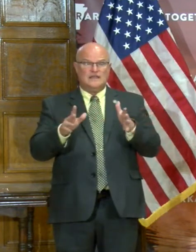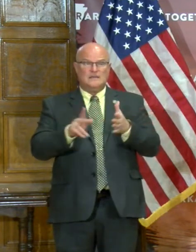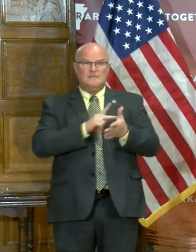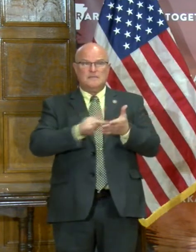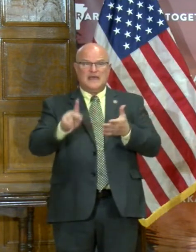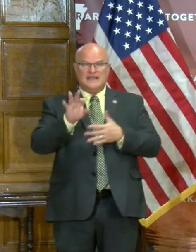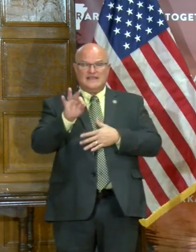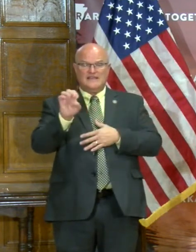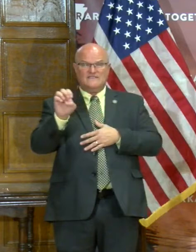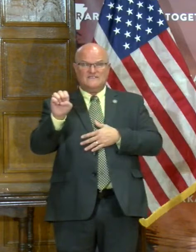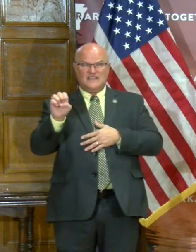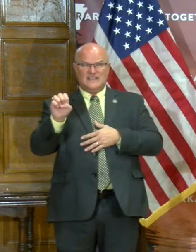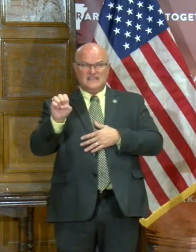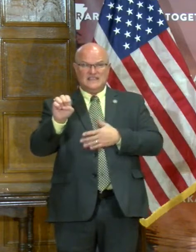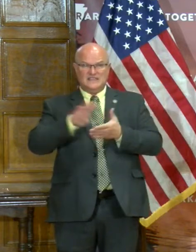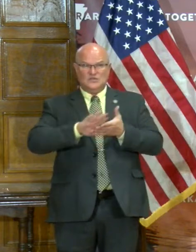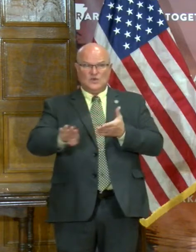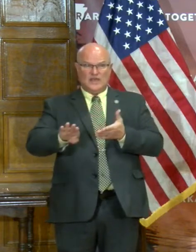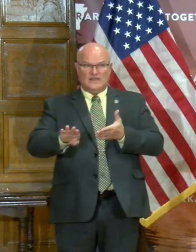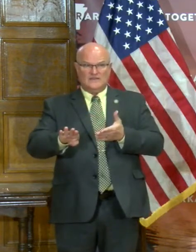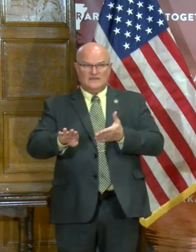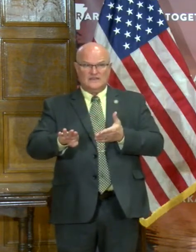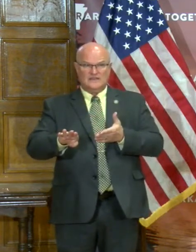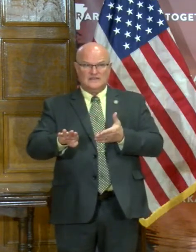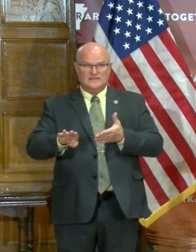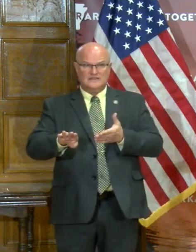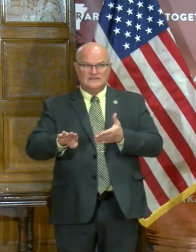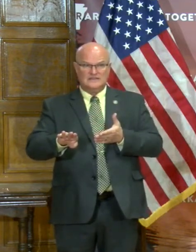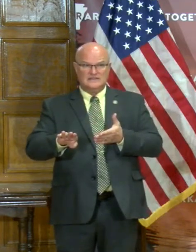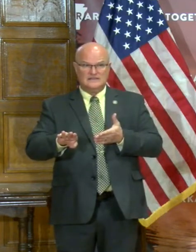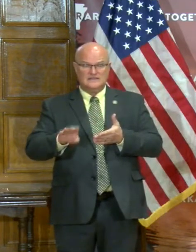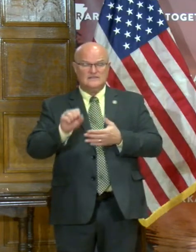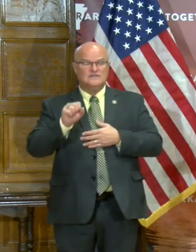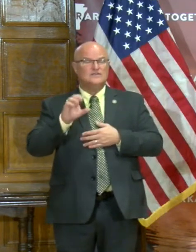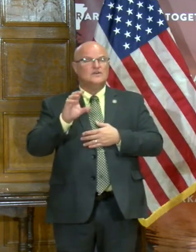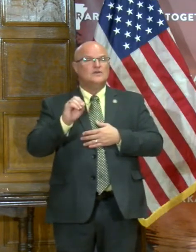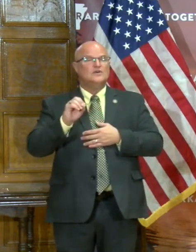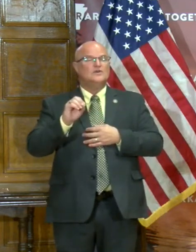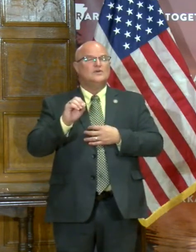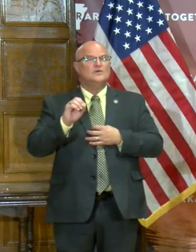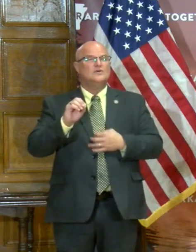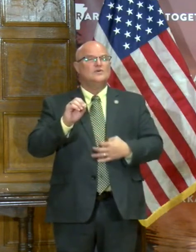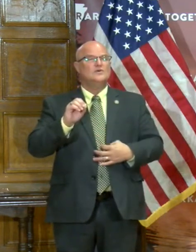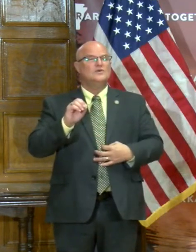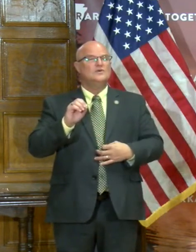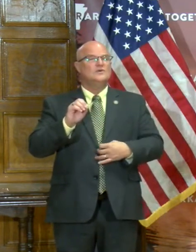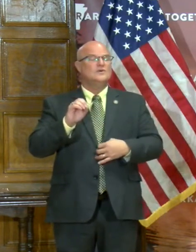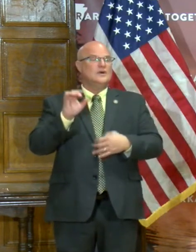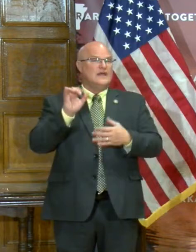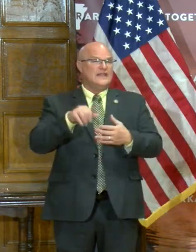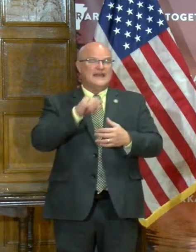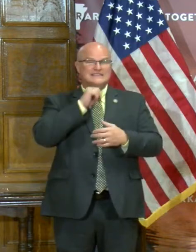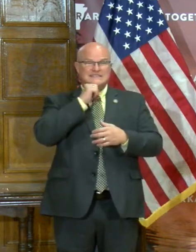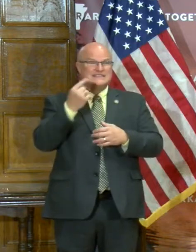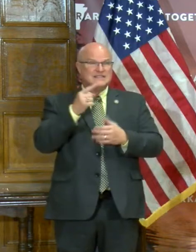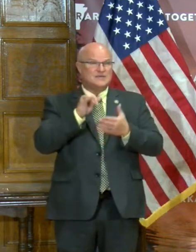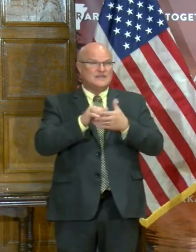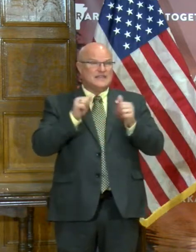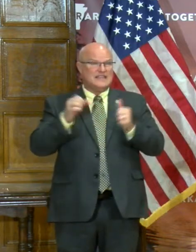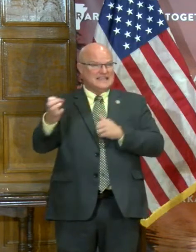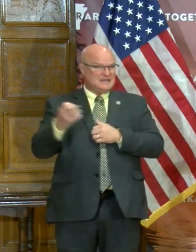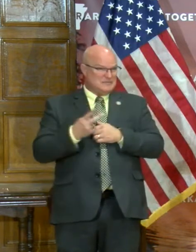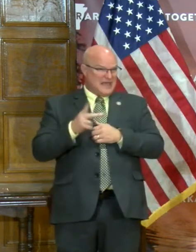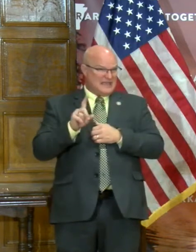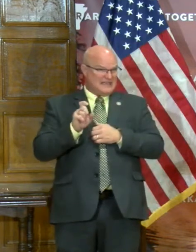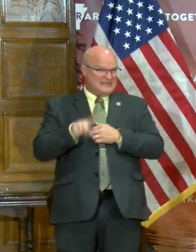fee that you have waived the application fee. And so, and that is not something they can get